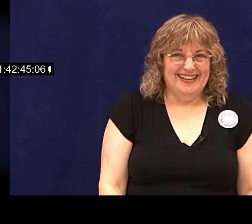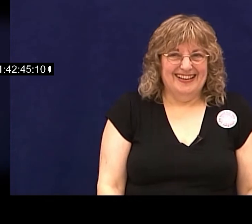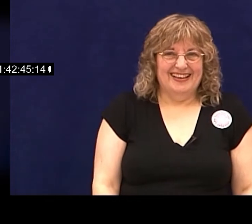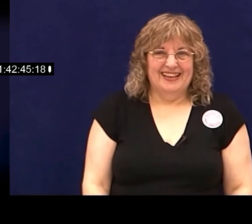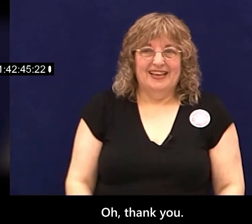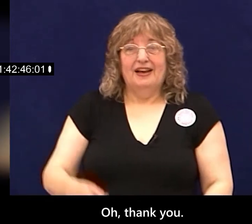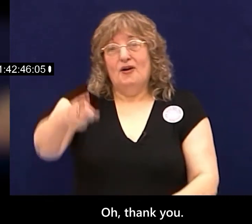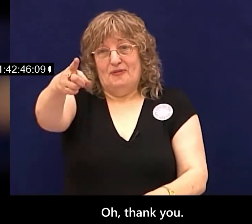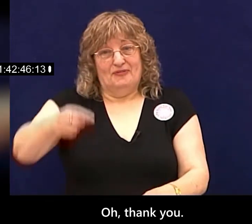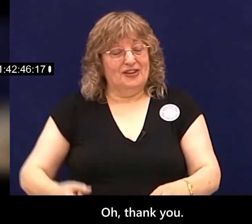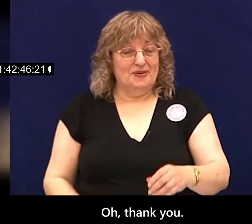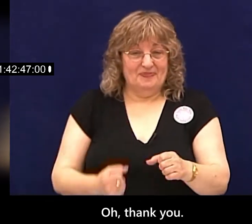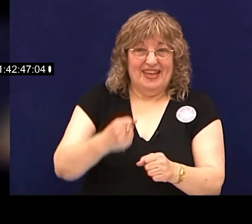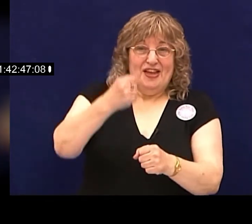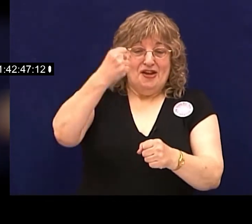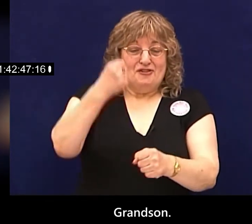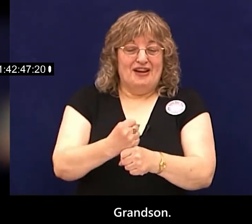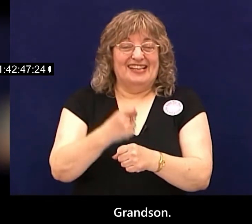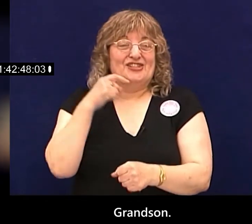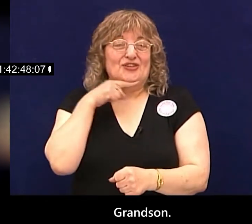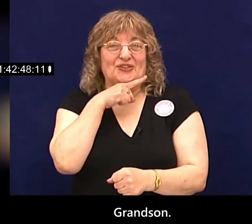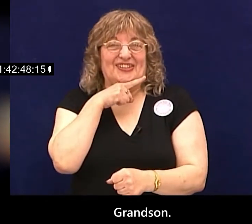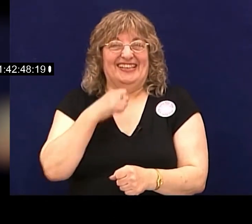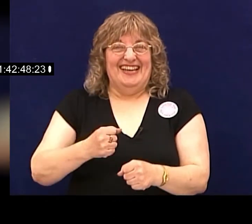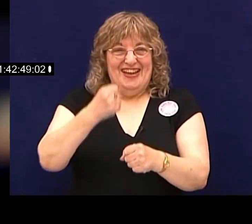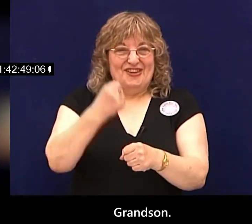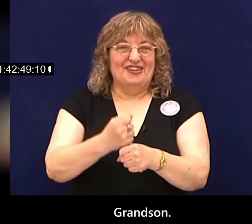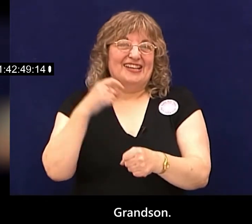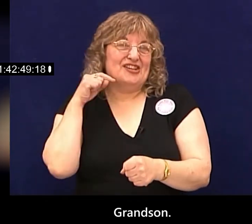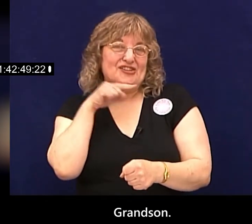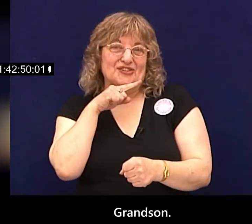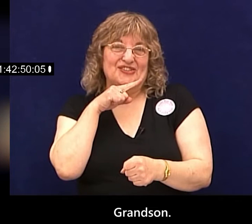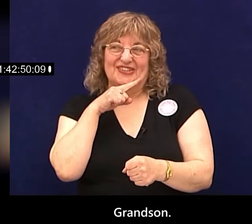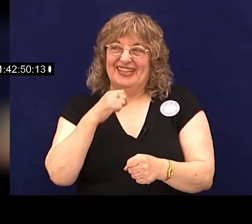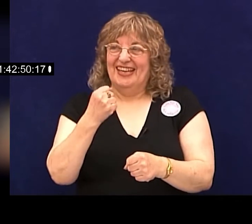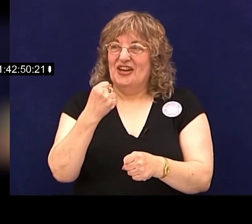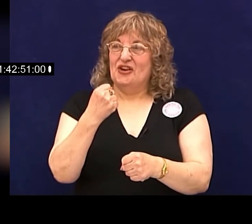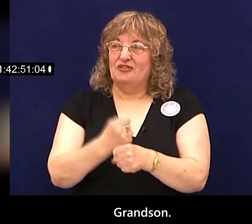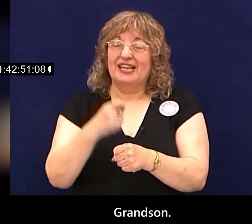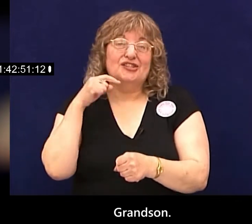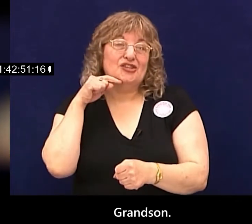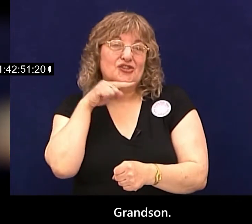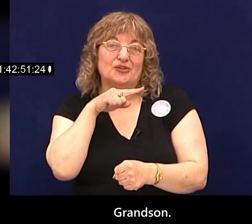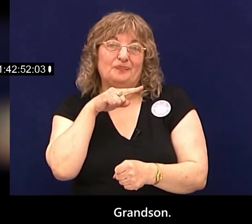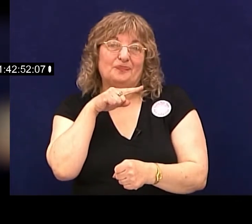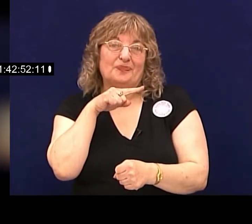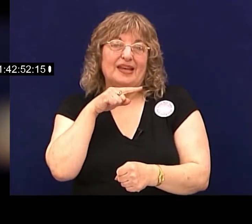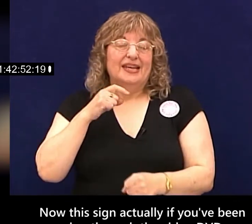Grandson. Oh, thank you. Grandson, grandson, grandson. Now